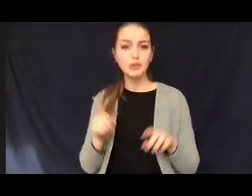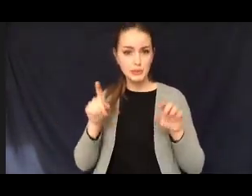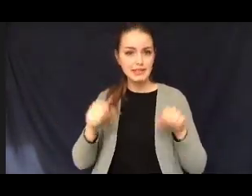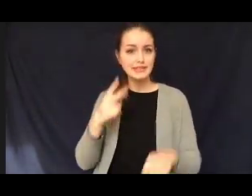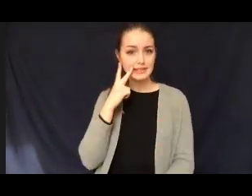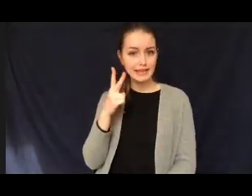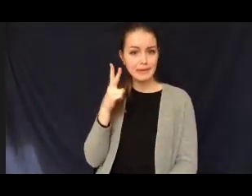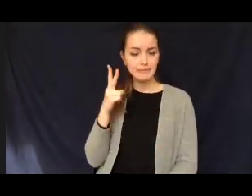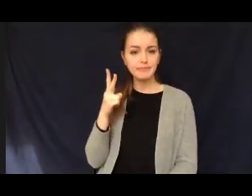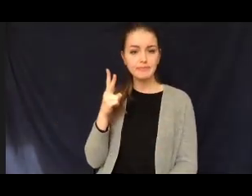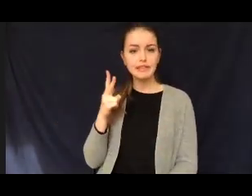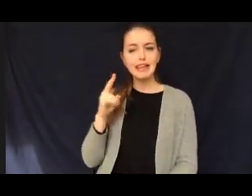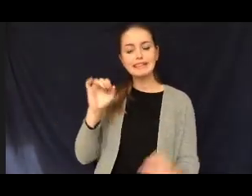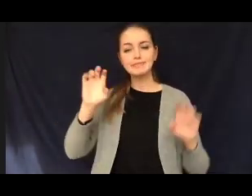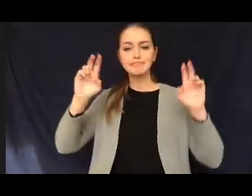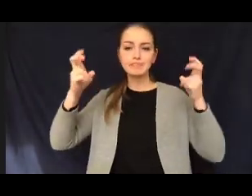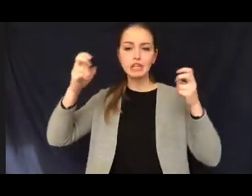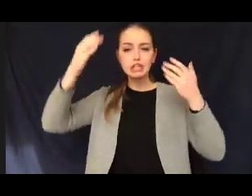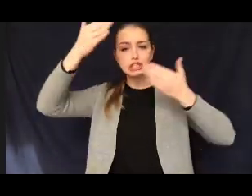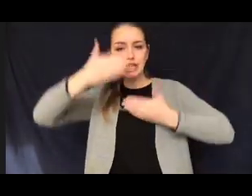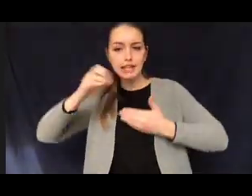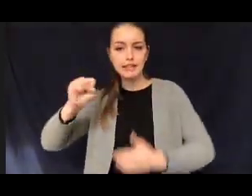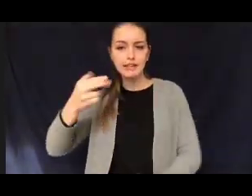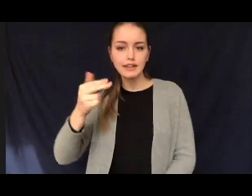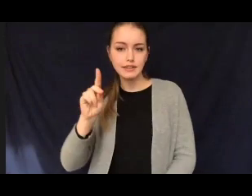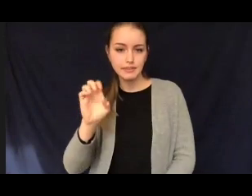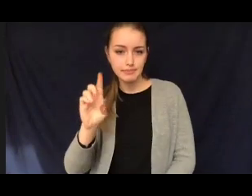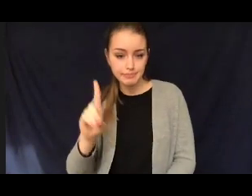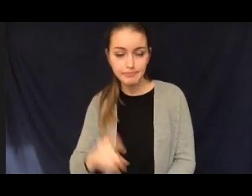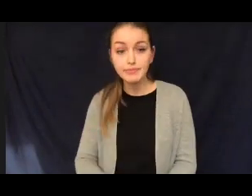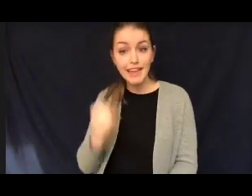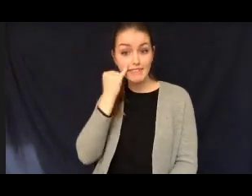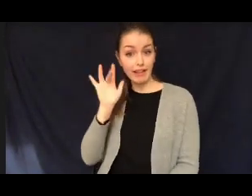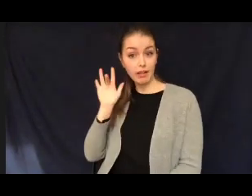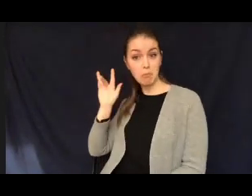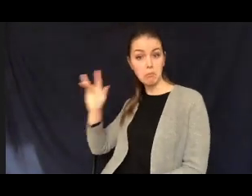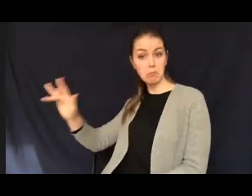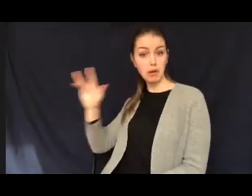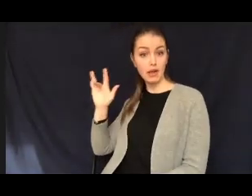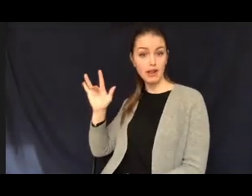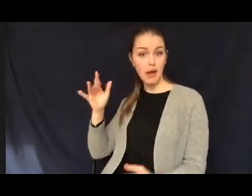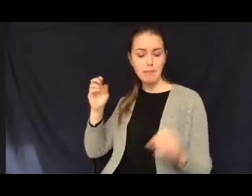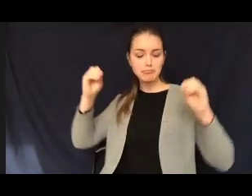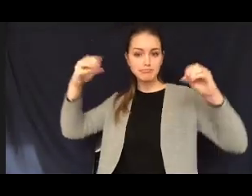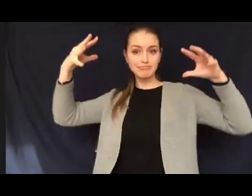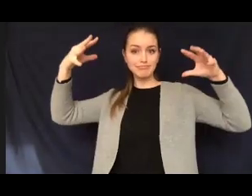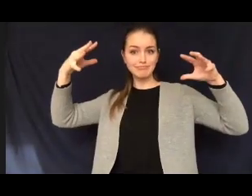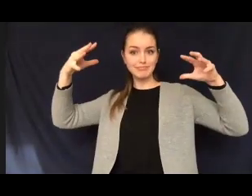it's shaded, what we call shaded. Now, if I hit this button right here, we can unshade it instantaneously.